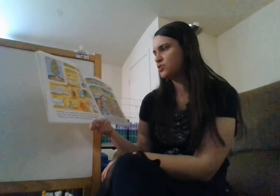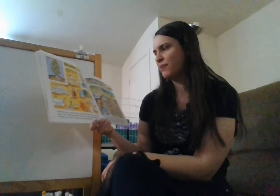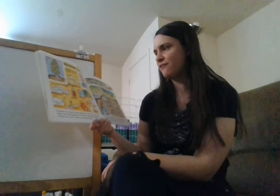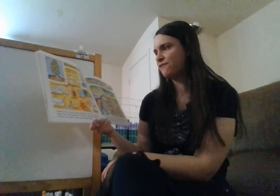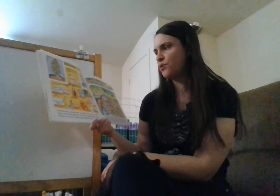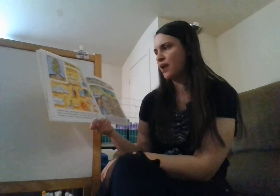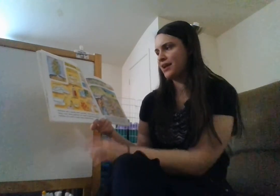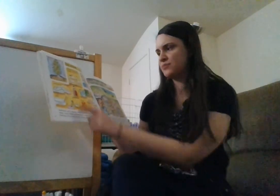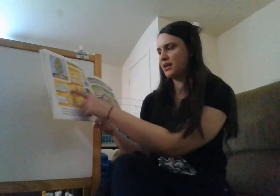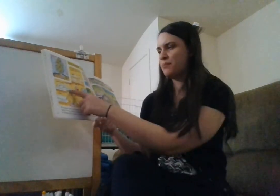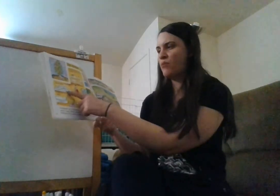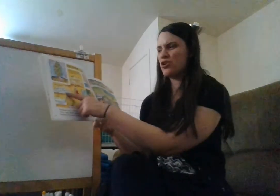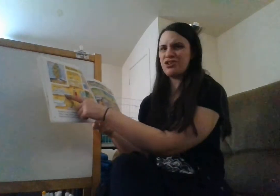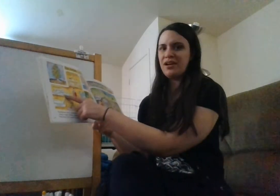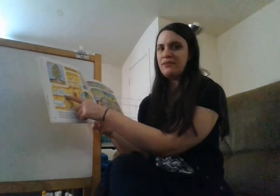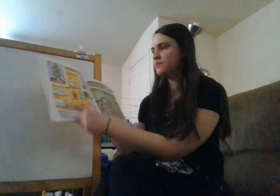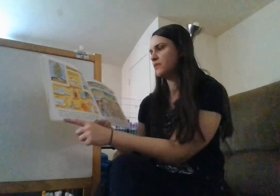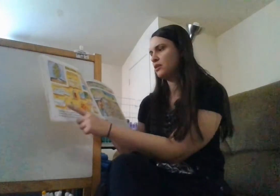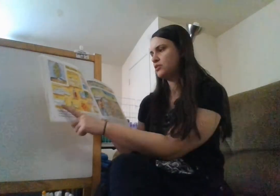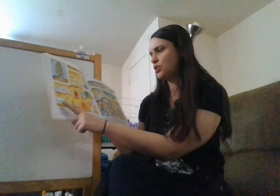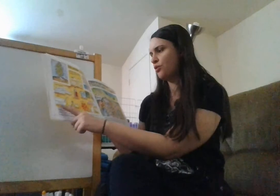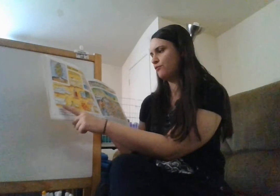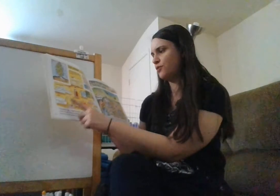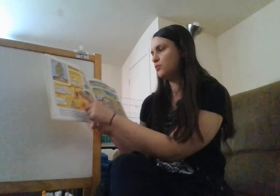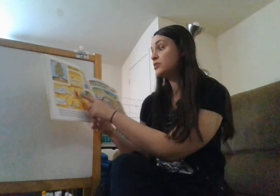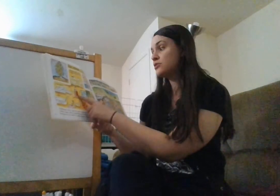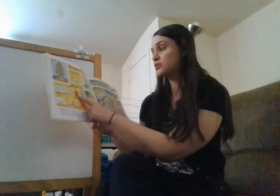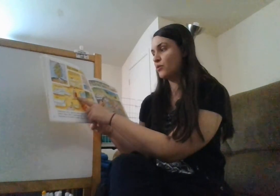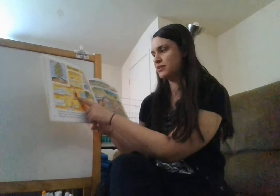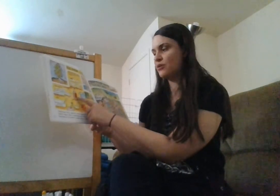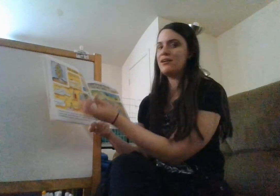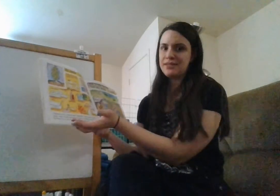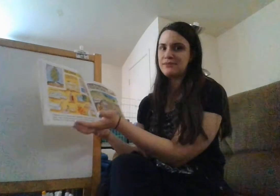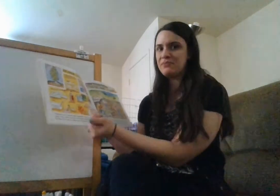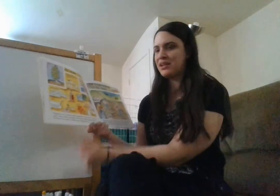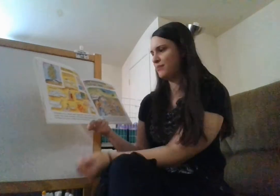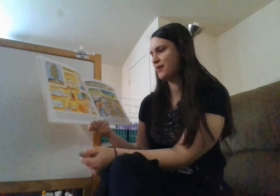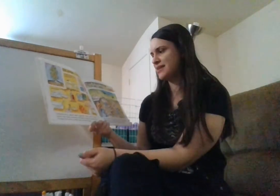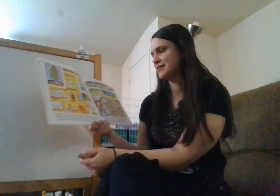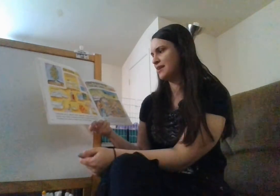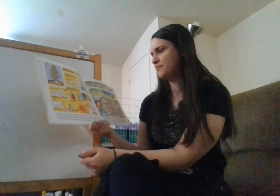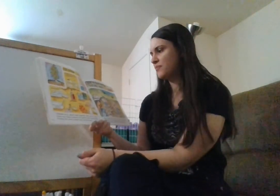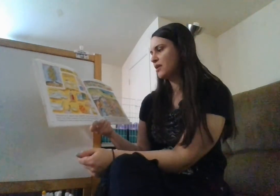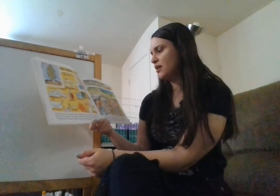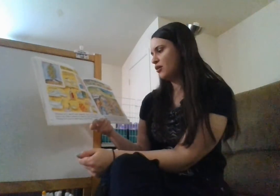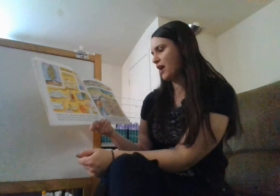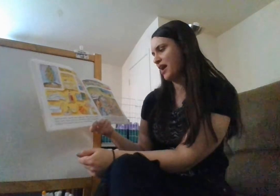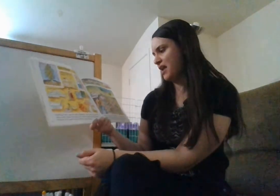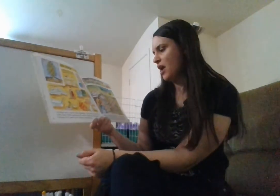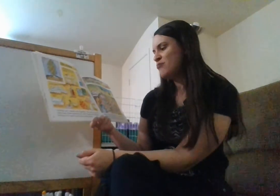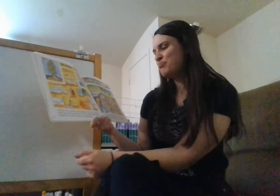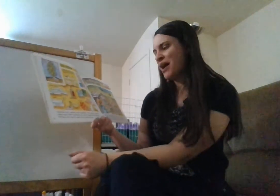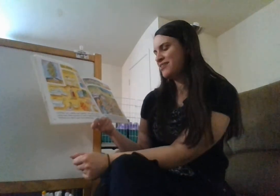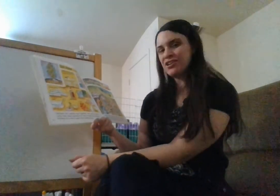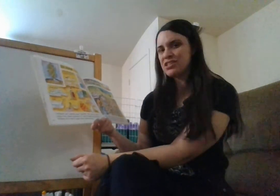to make food items like margarine, tofu, soy sauce. The name says it. Okay. But not just